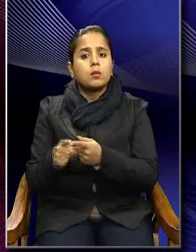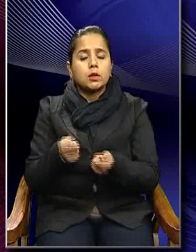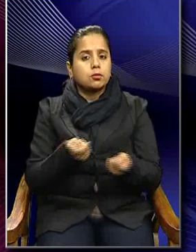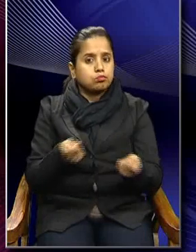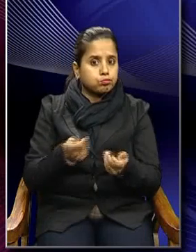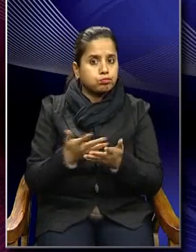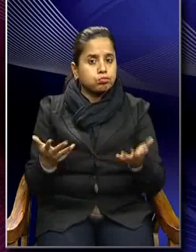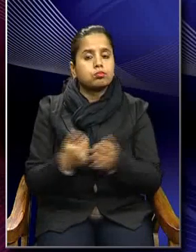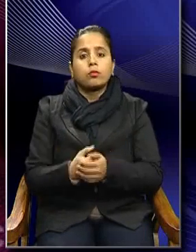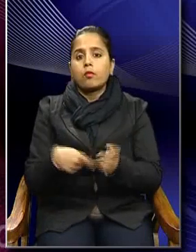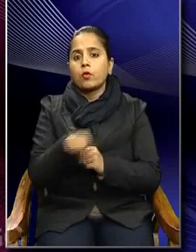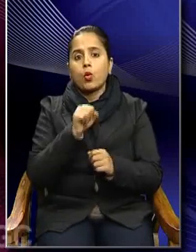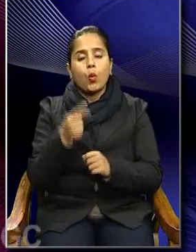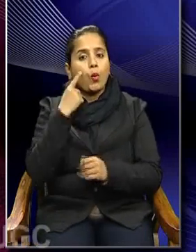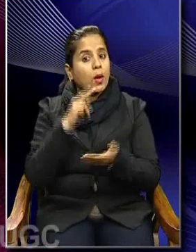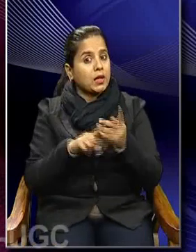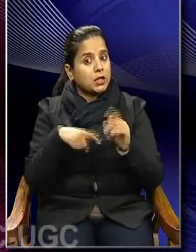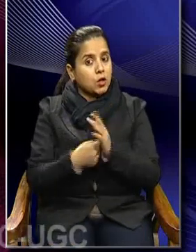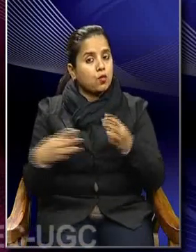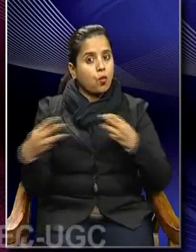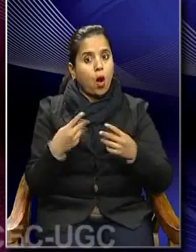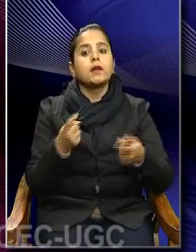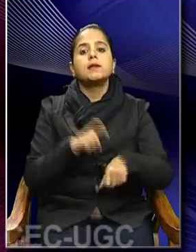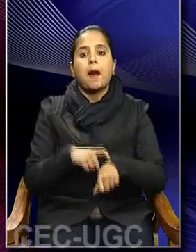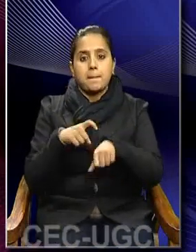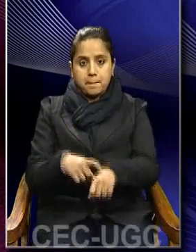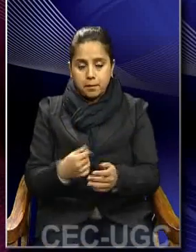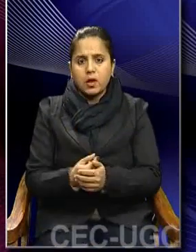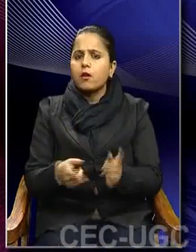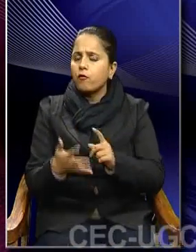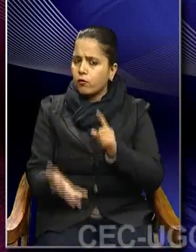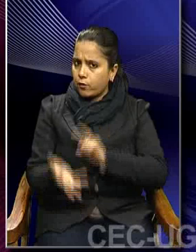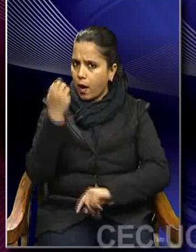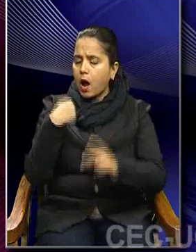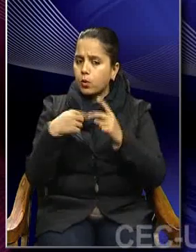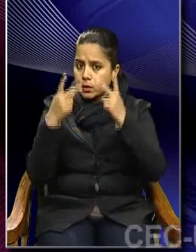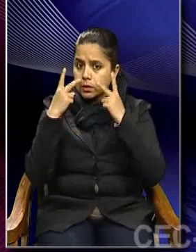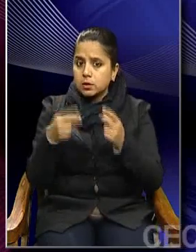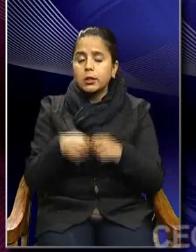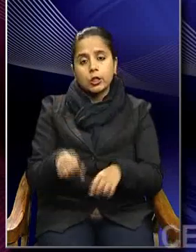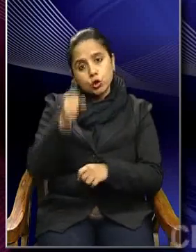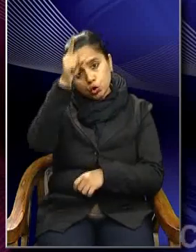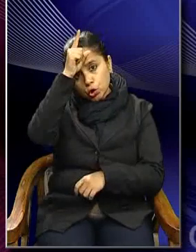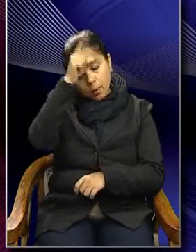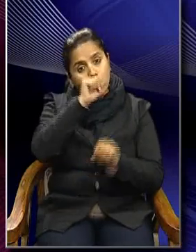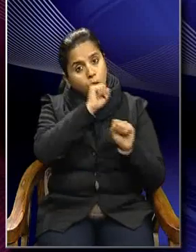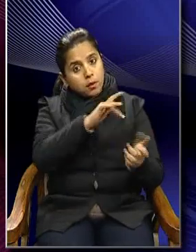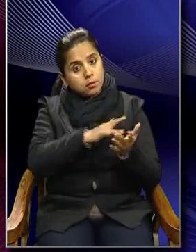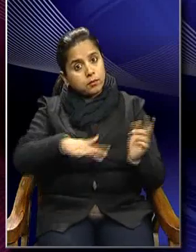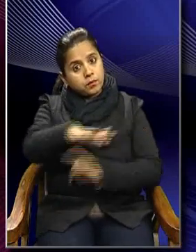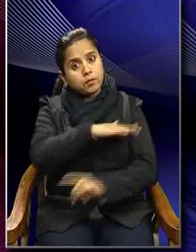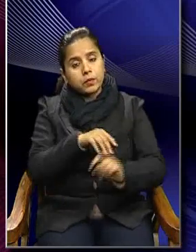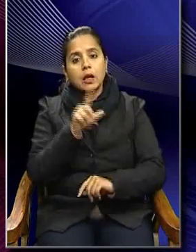the interwar period. And therefore, we find that in Germany particularly, the